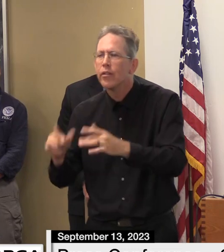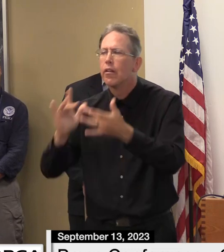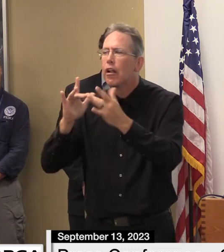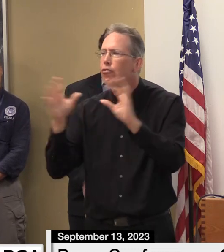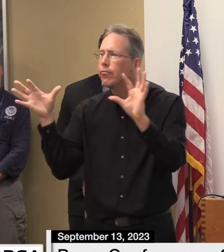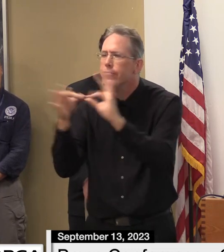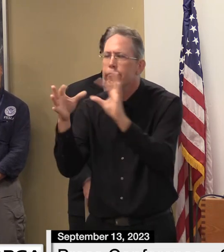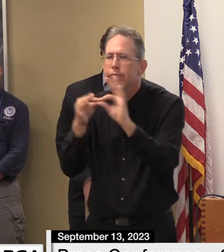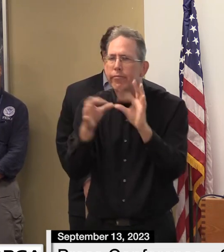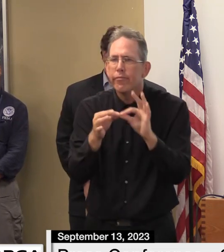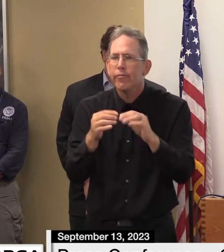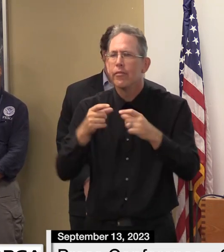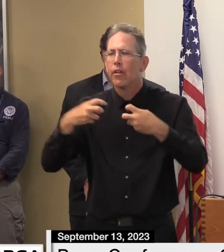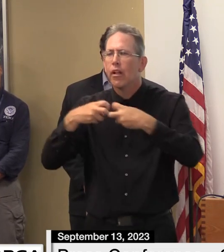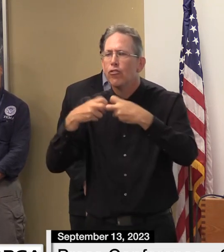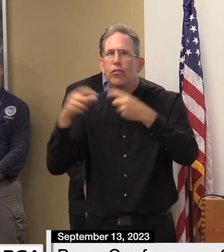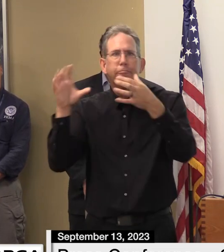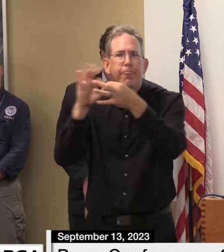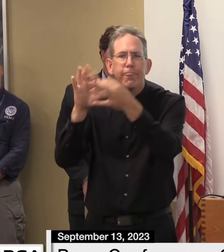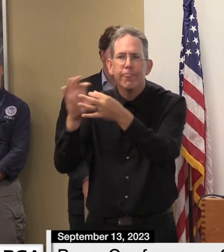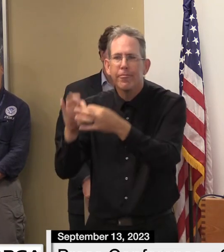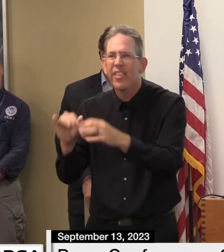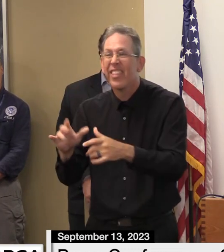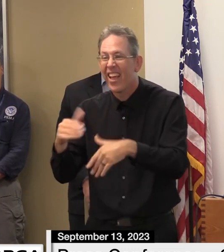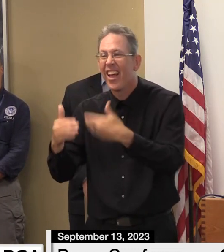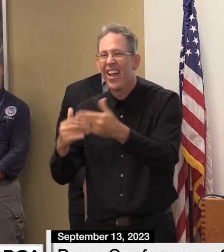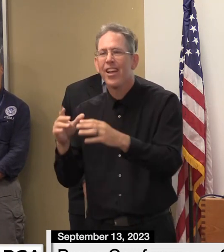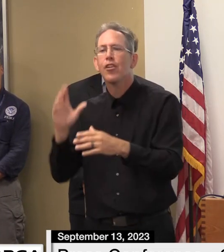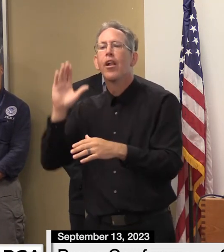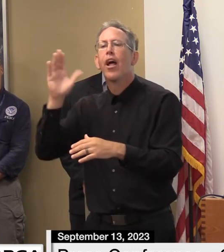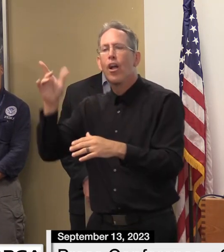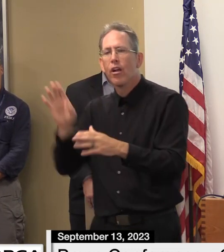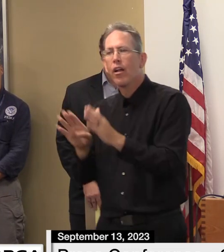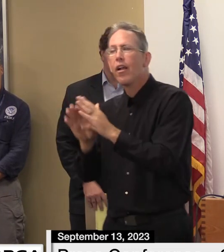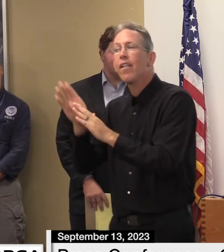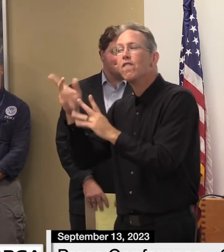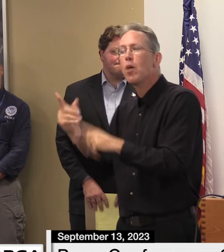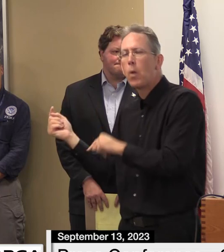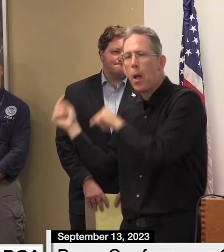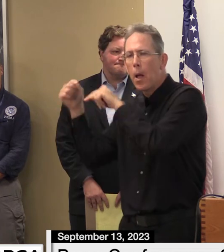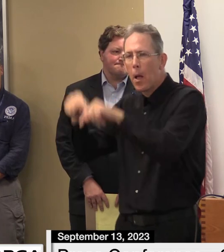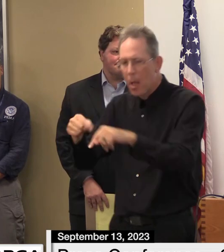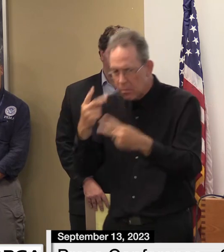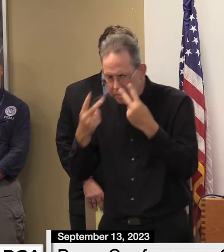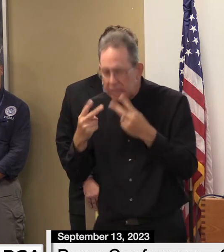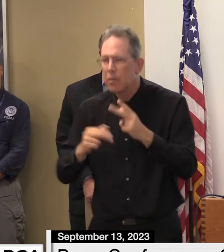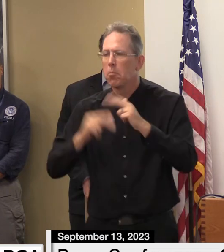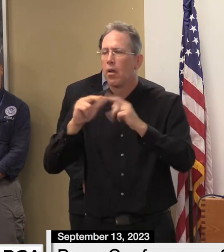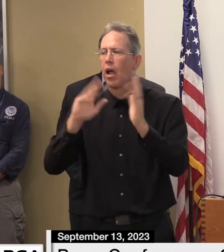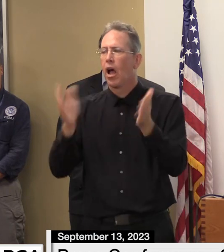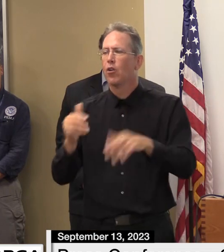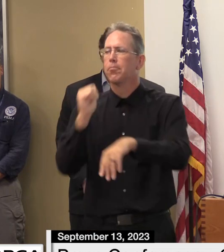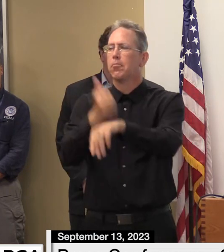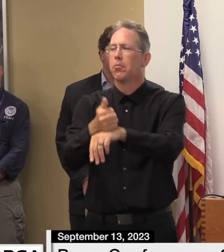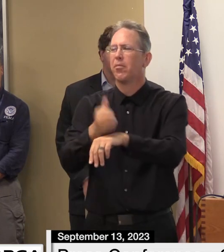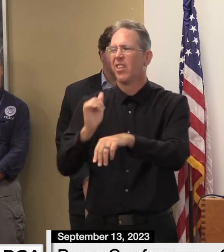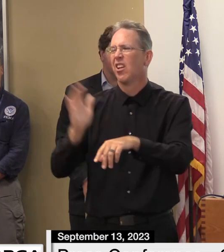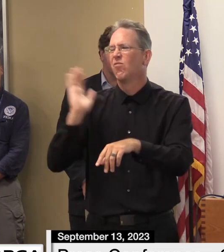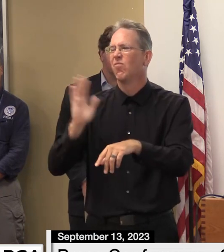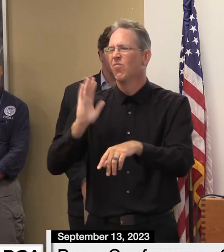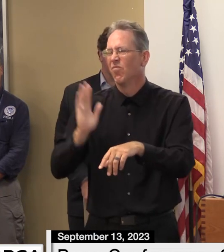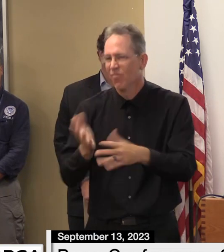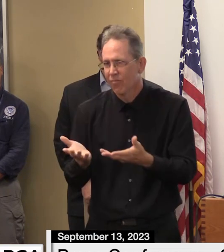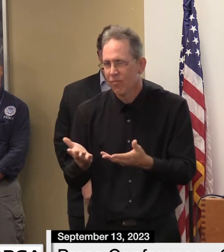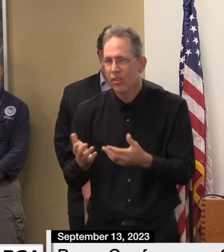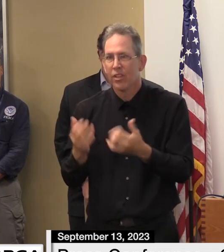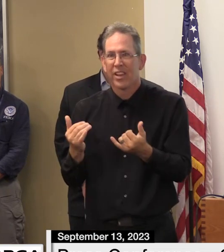the infrastructure needed. And then developers would come and just build the homes. And communities were welcoming of the development